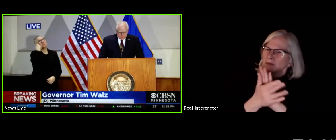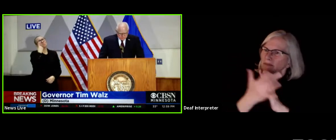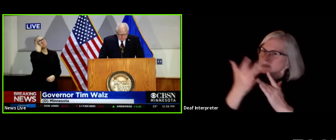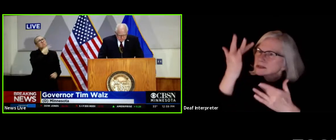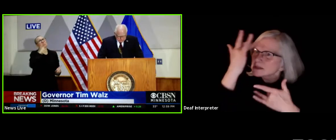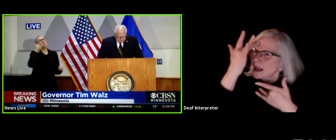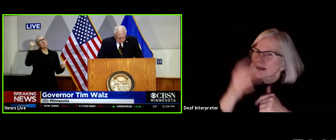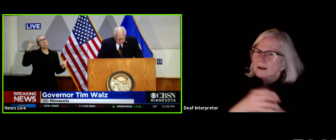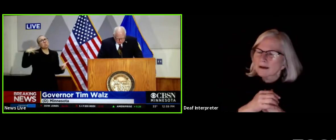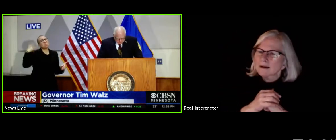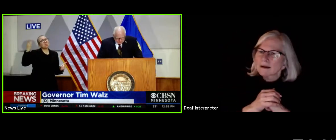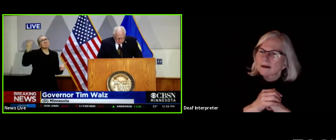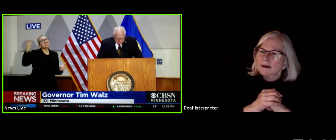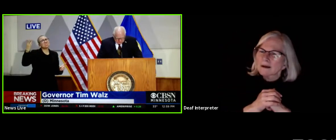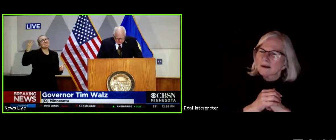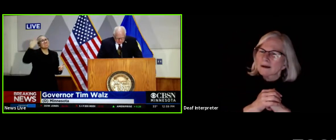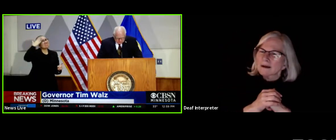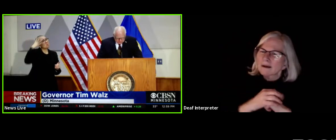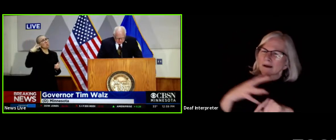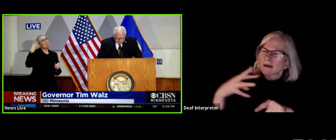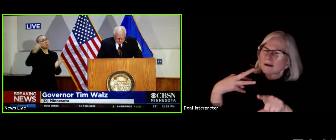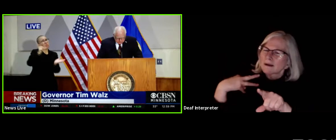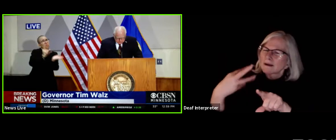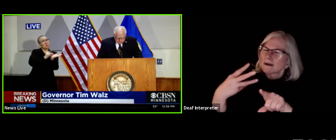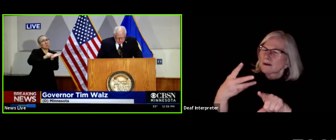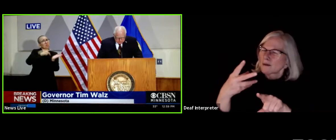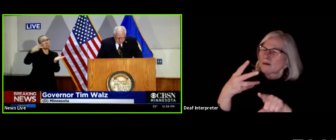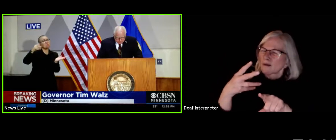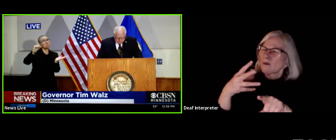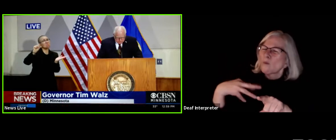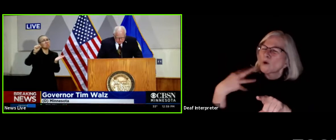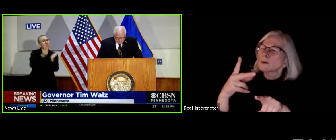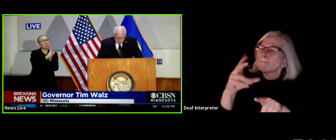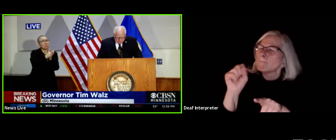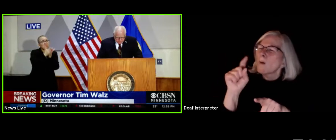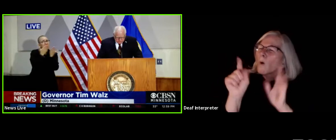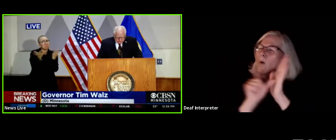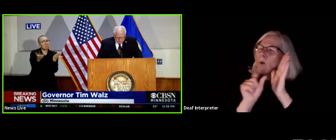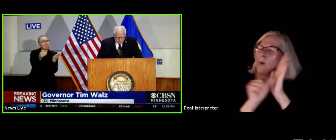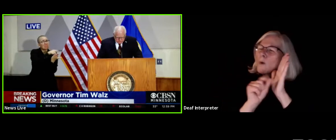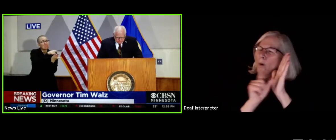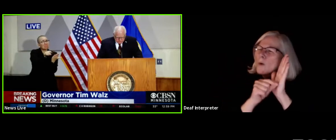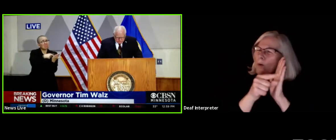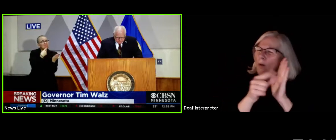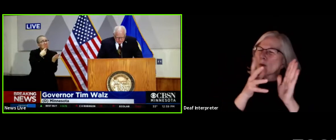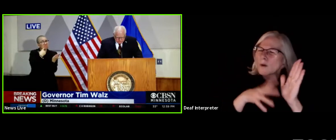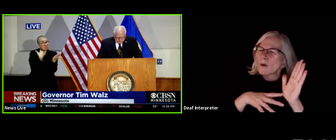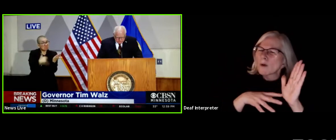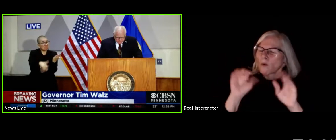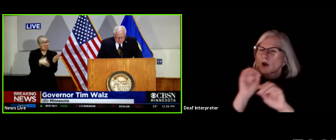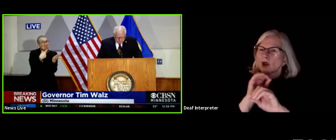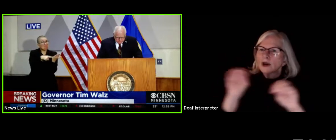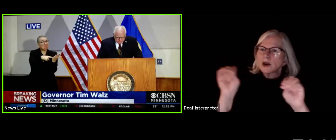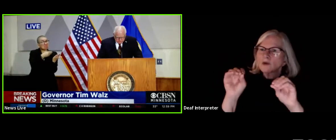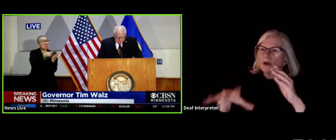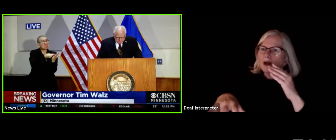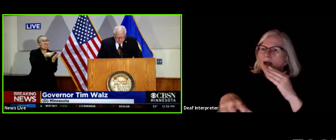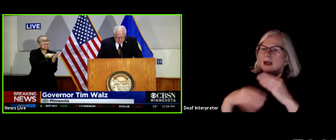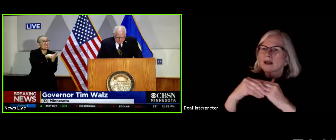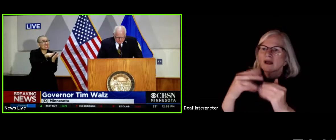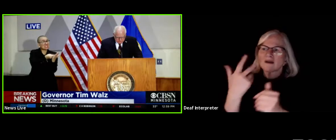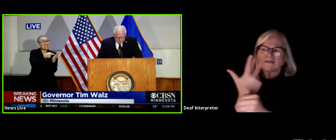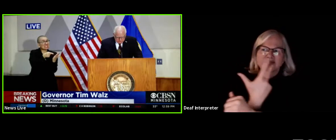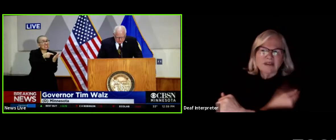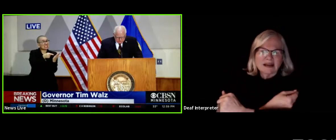that there was actually no vaccine reserves to begin with, and how that might throw a wrench in the